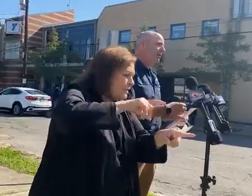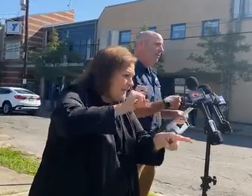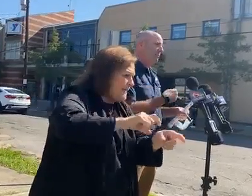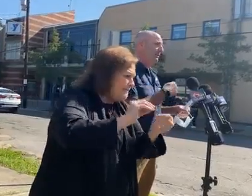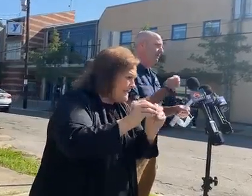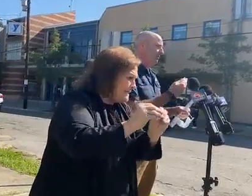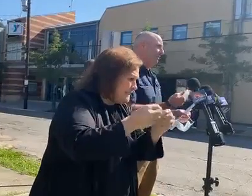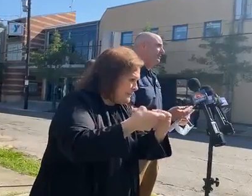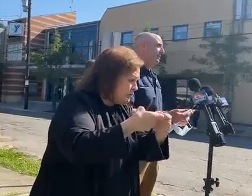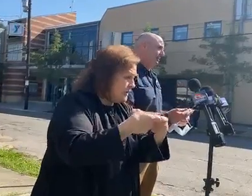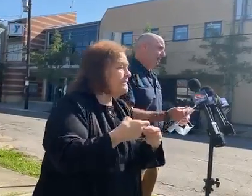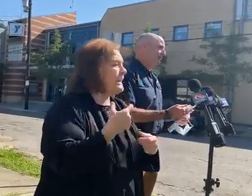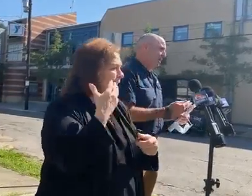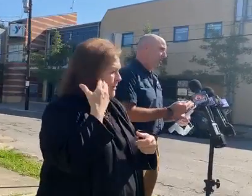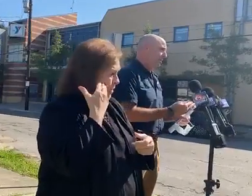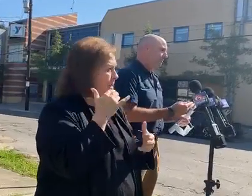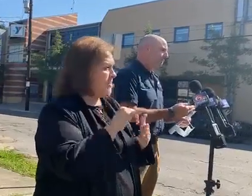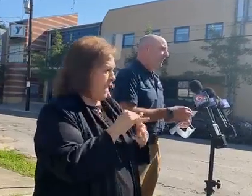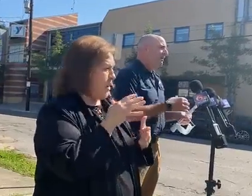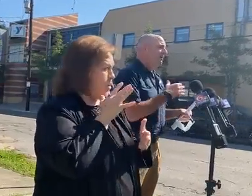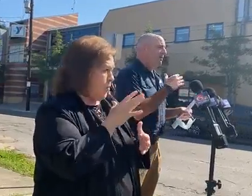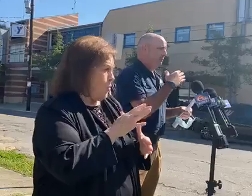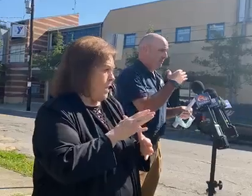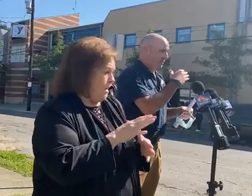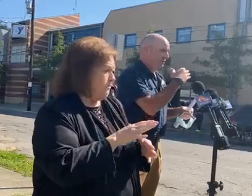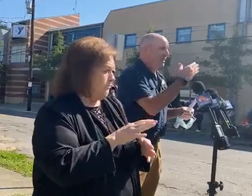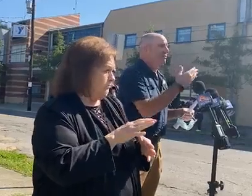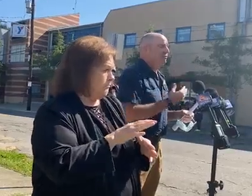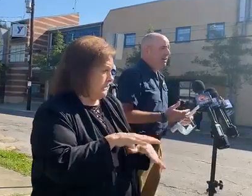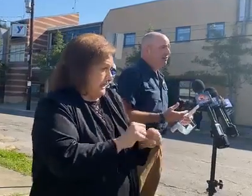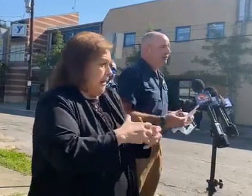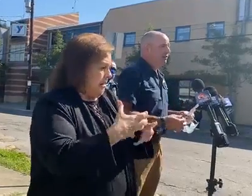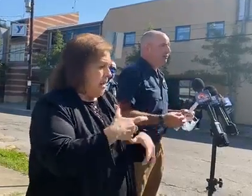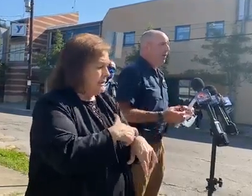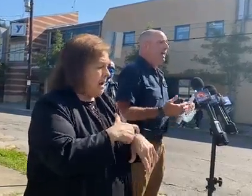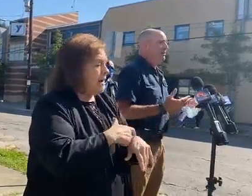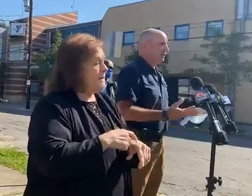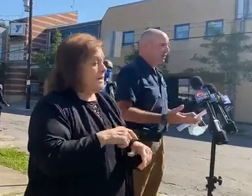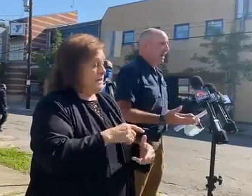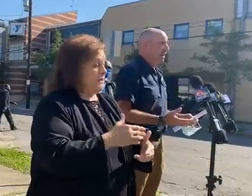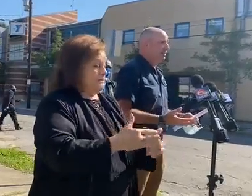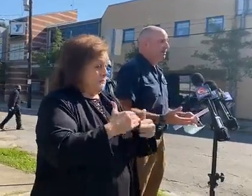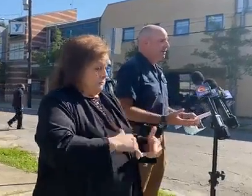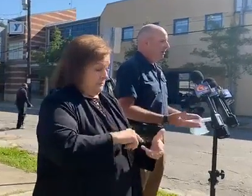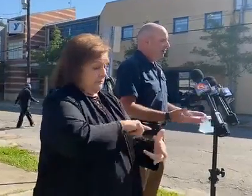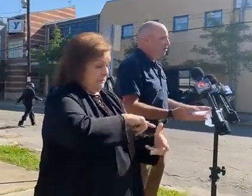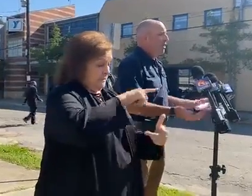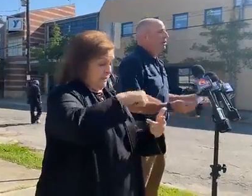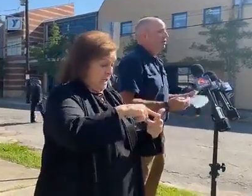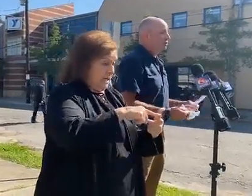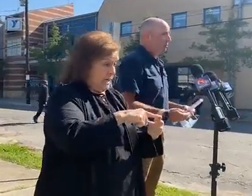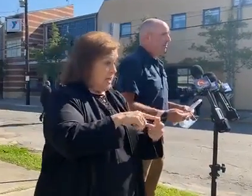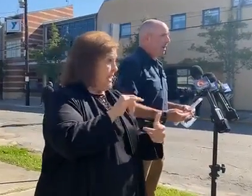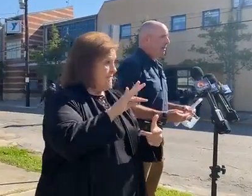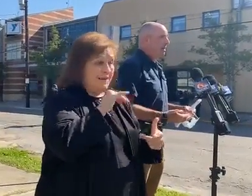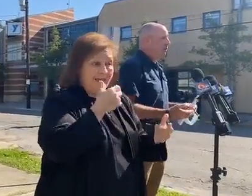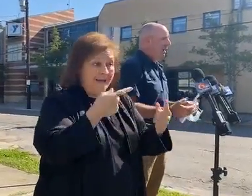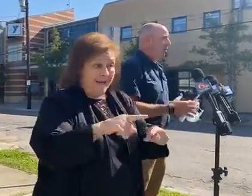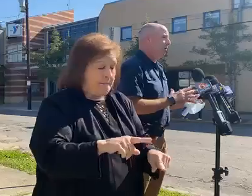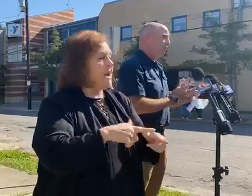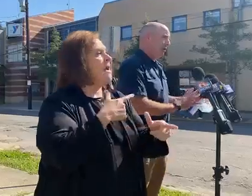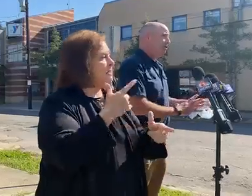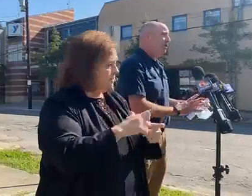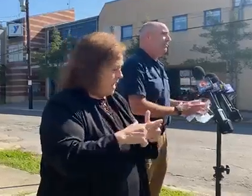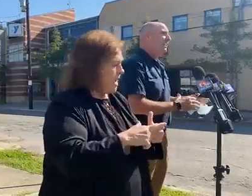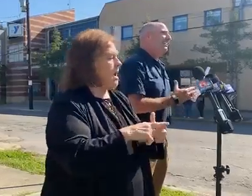restoration. We believe that's going to take care of a lot of them. The second phase is when that doesn't happen, generators will be brought in that will